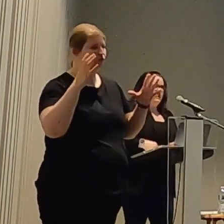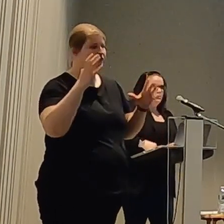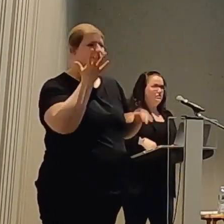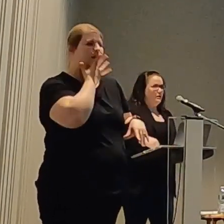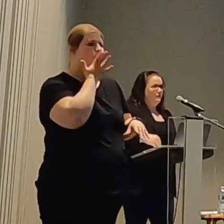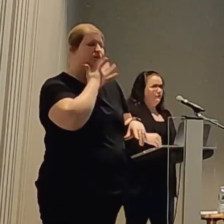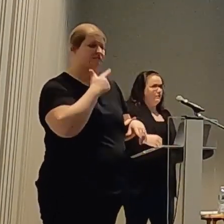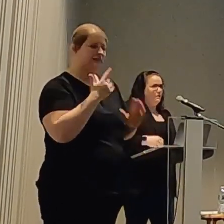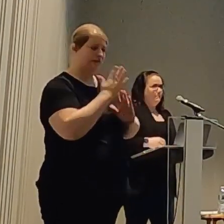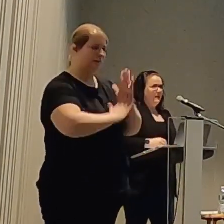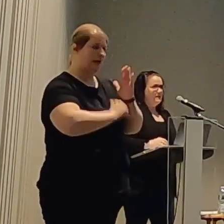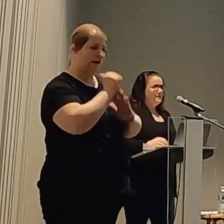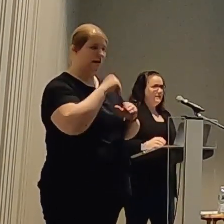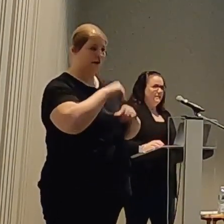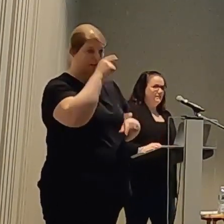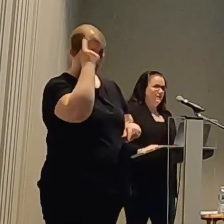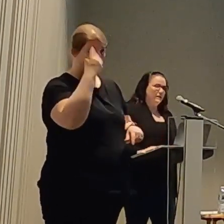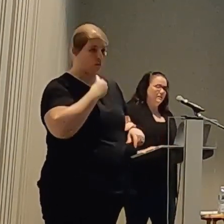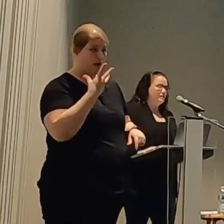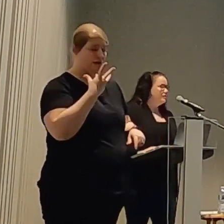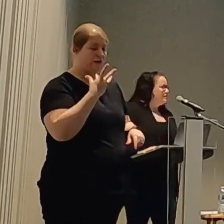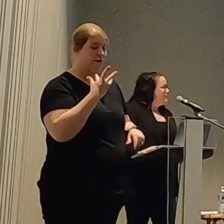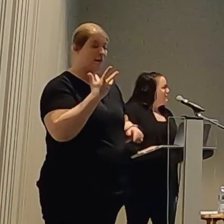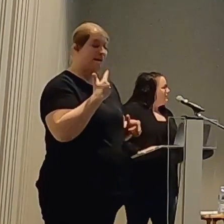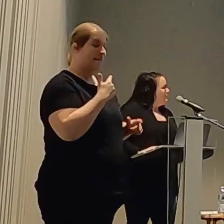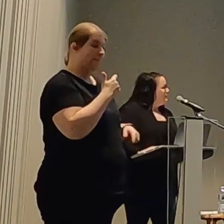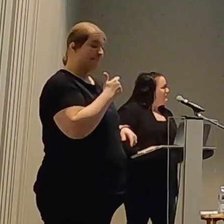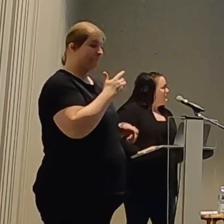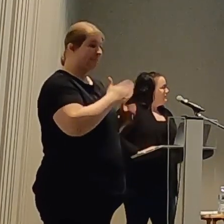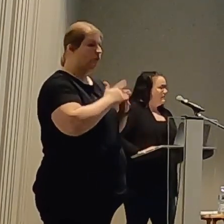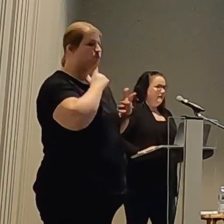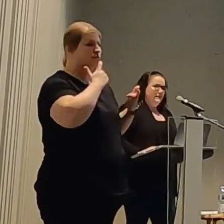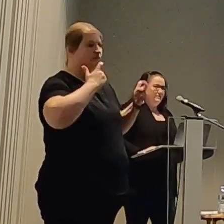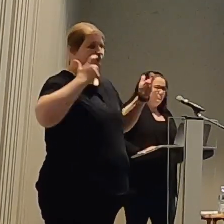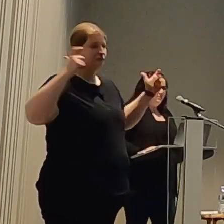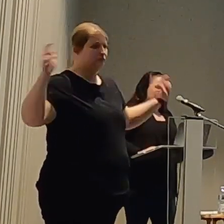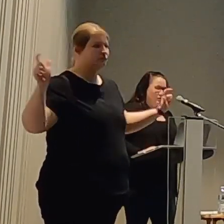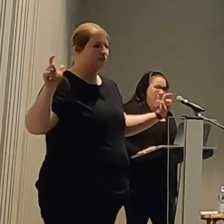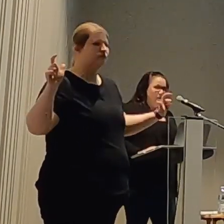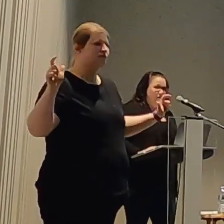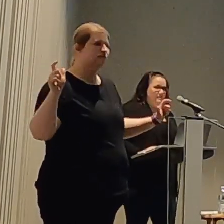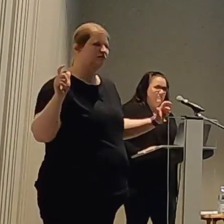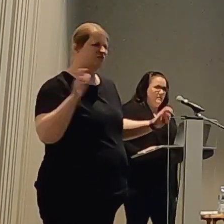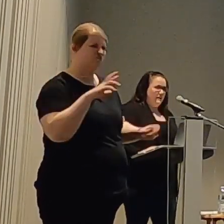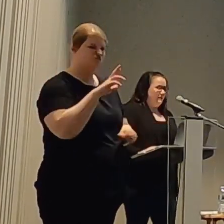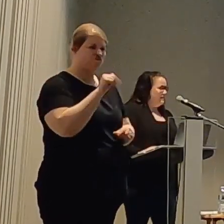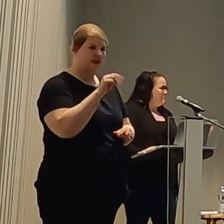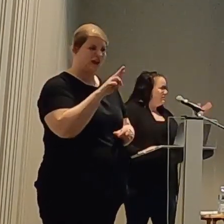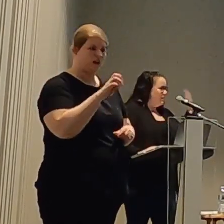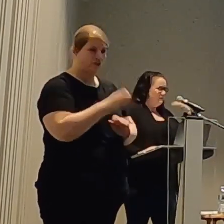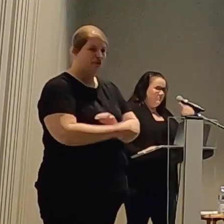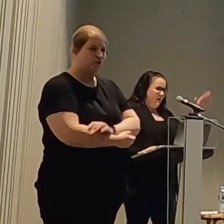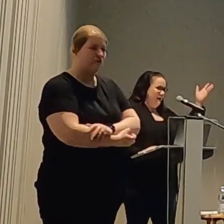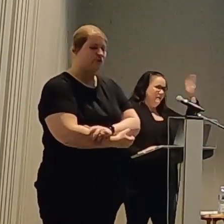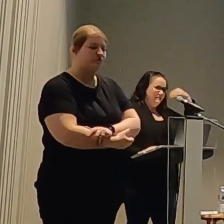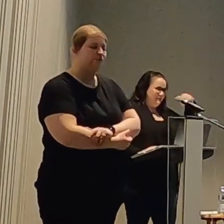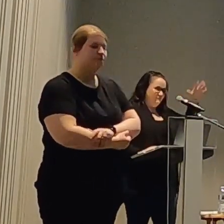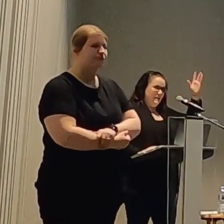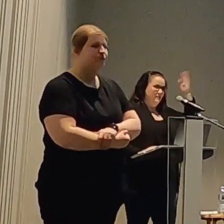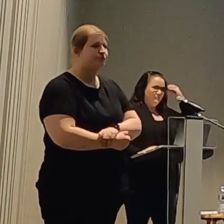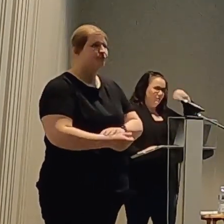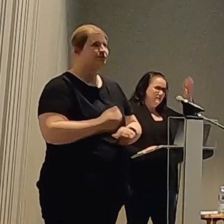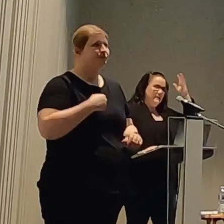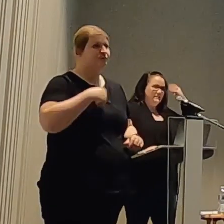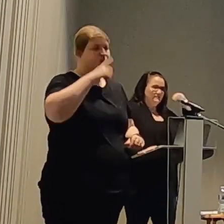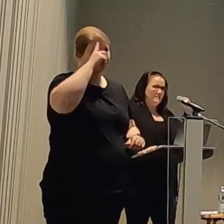white, which for a painting this large is really quite rare. When I think about all of the paintings that